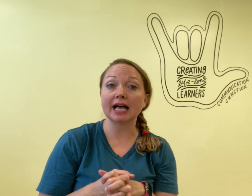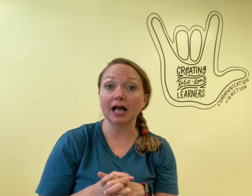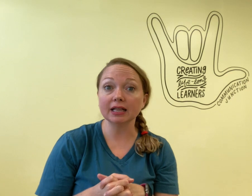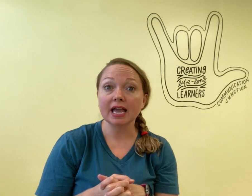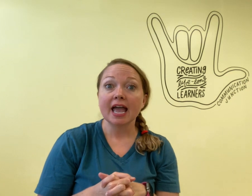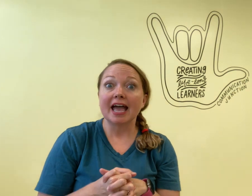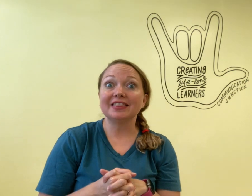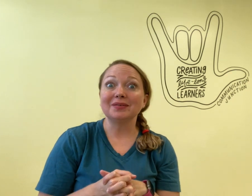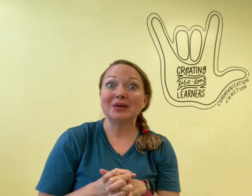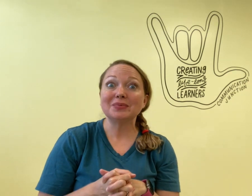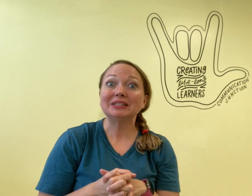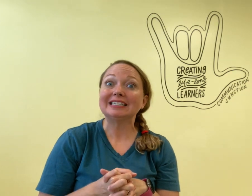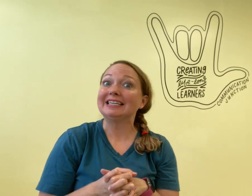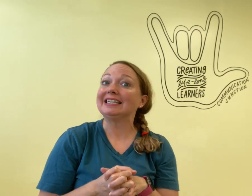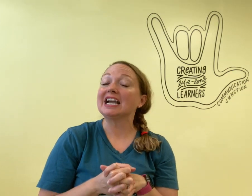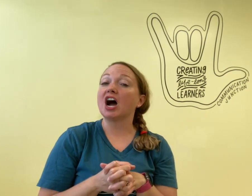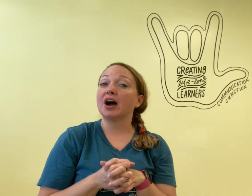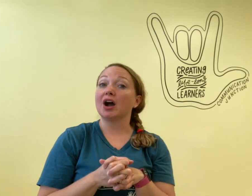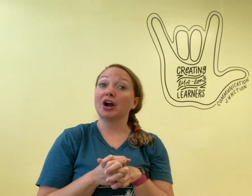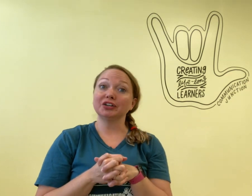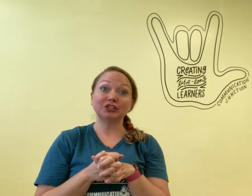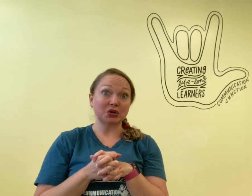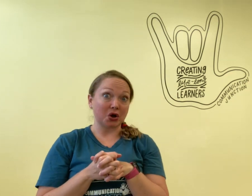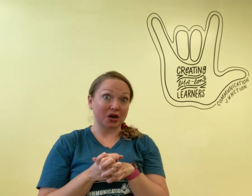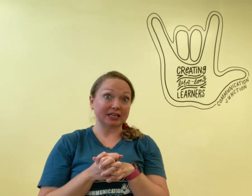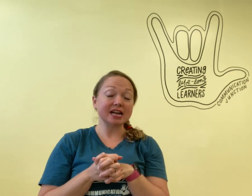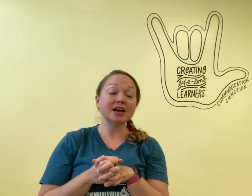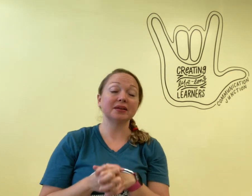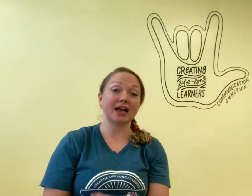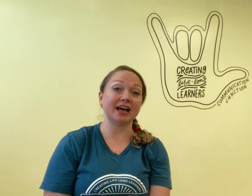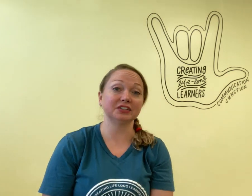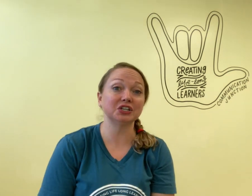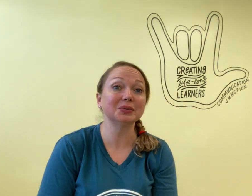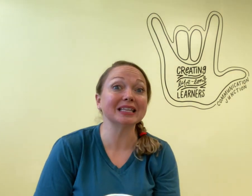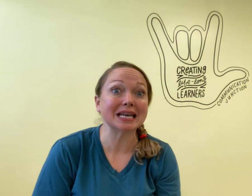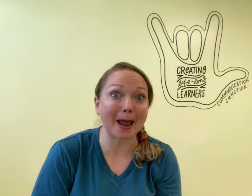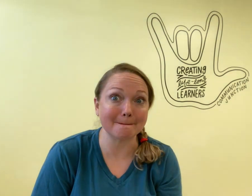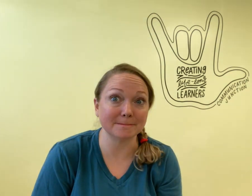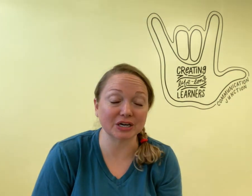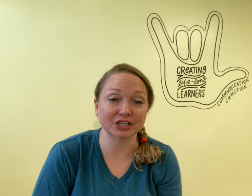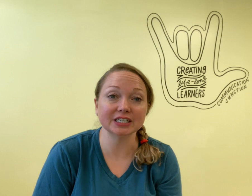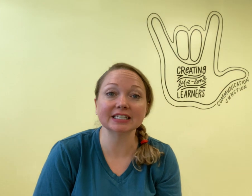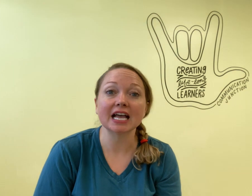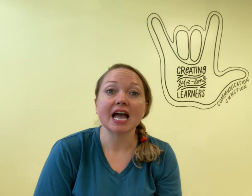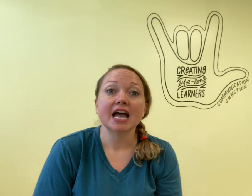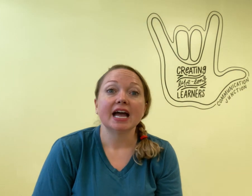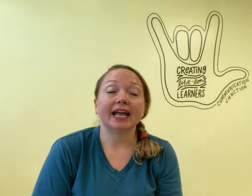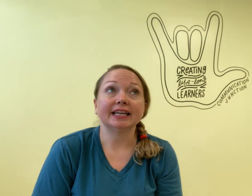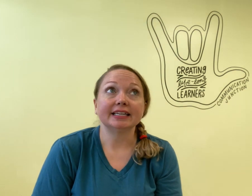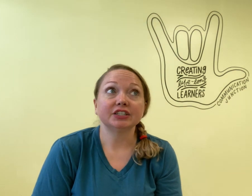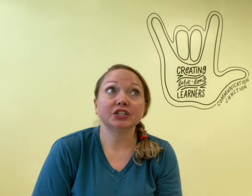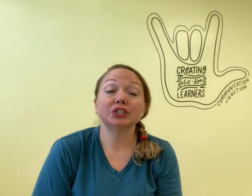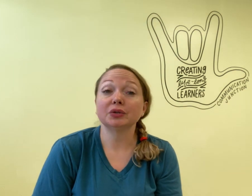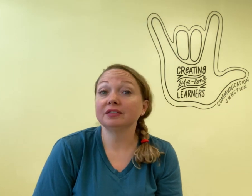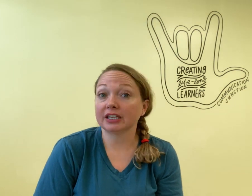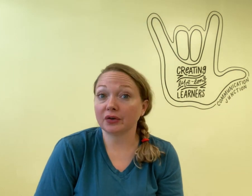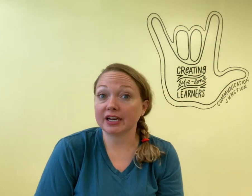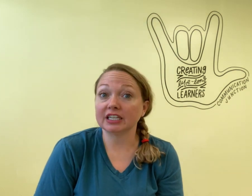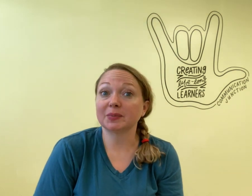ASL, and then we will sing our song that has to do with numbers. And it is to the tune of 10 Little Indians, but today